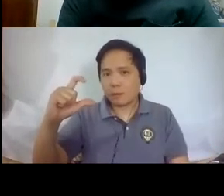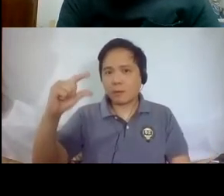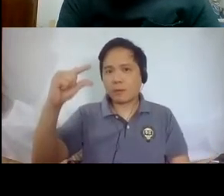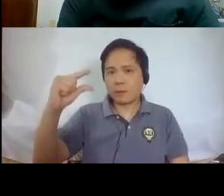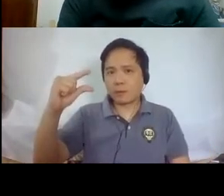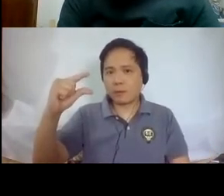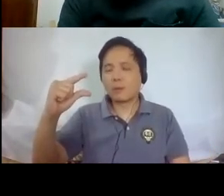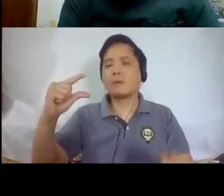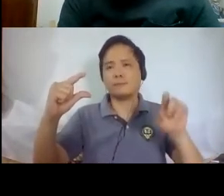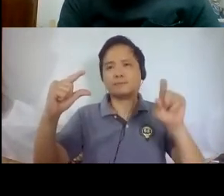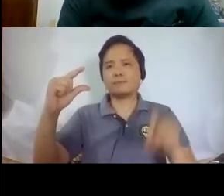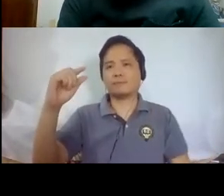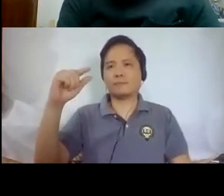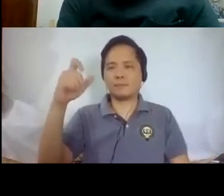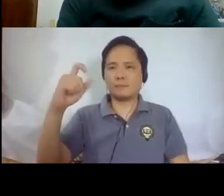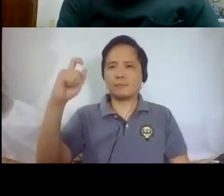There it is.